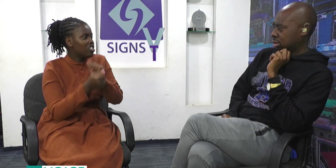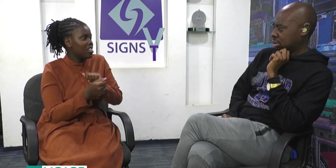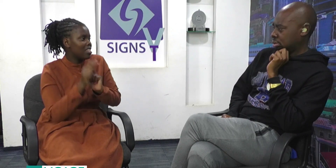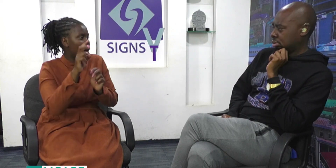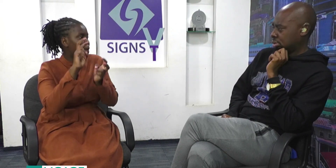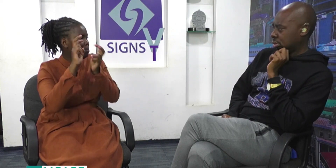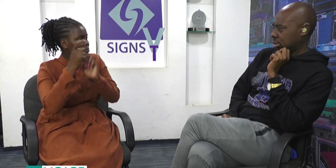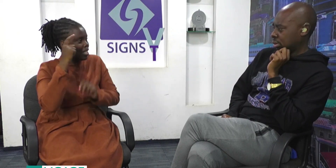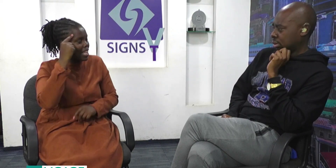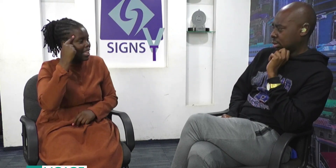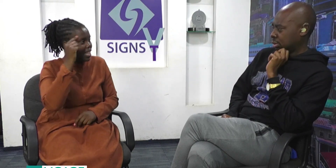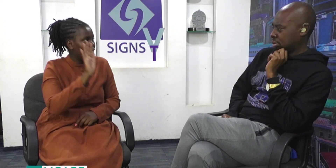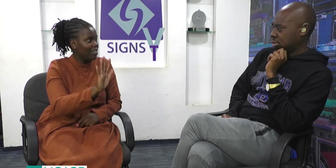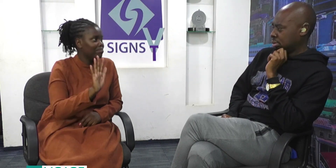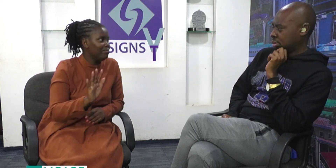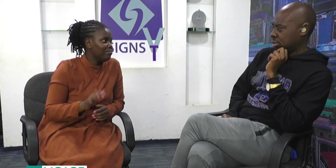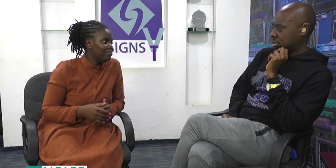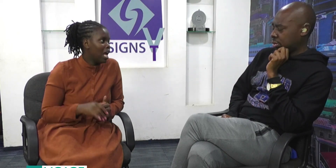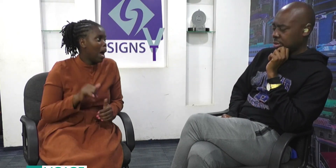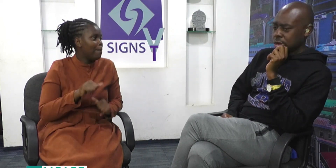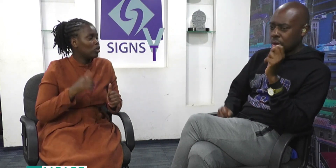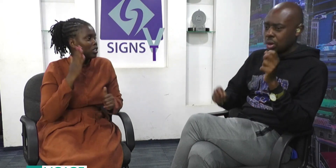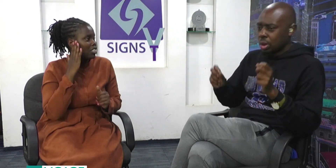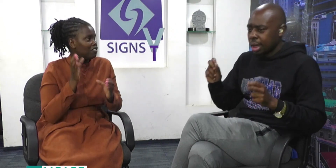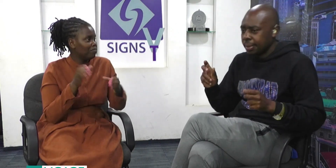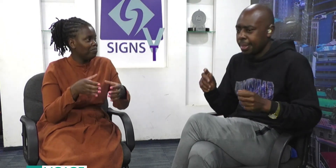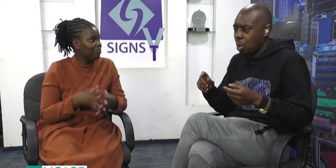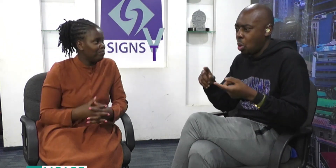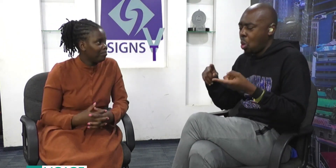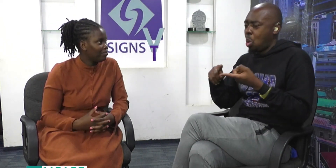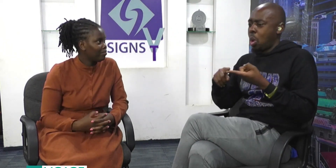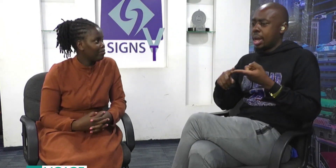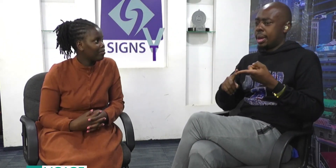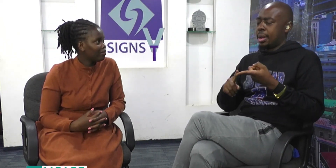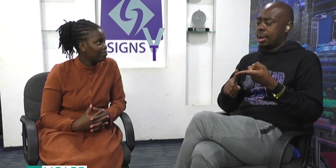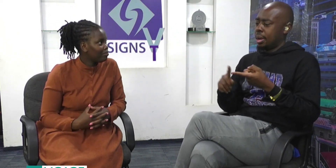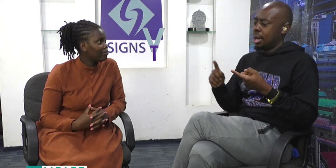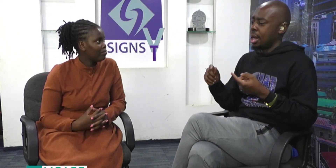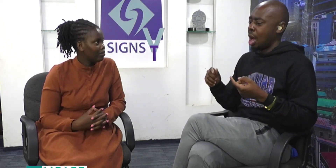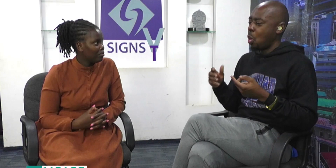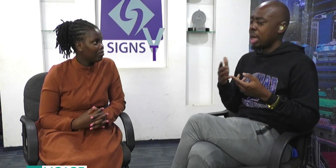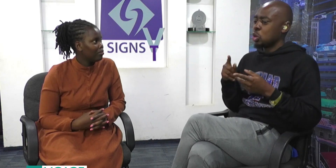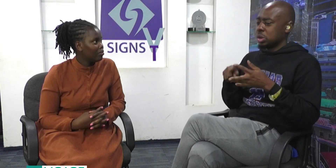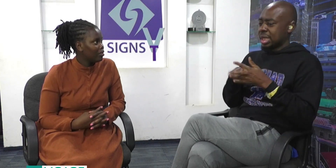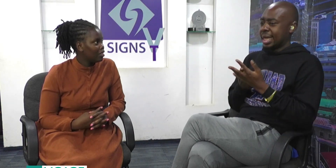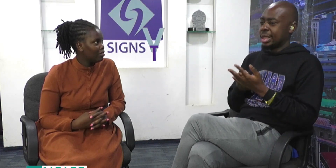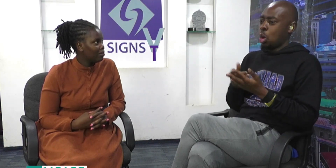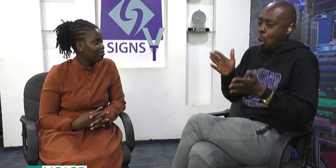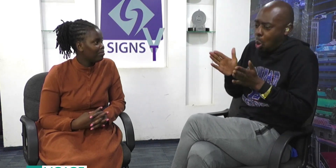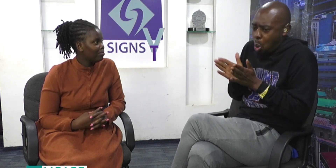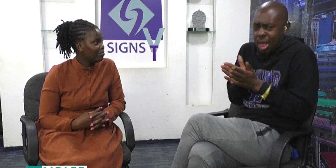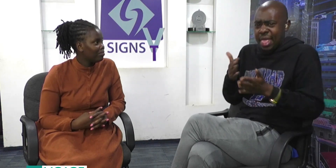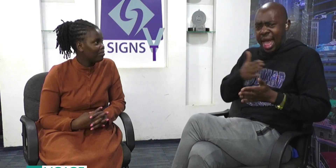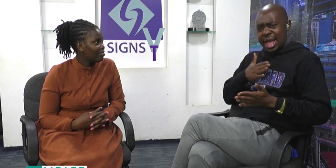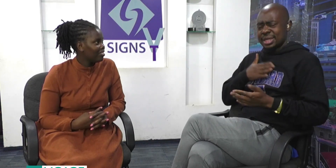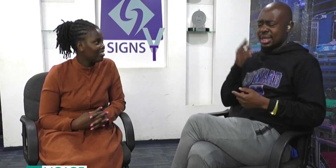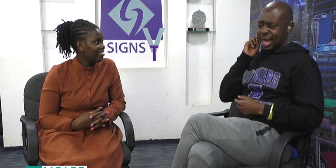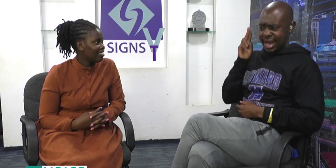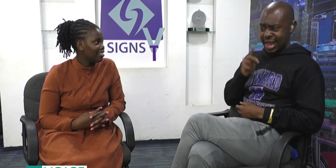And how can we change that mentality? Okay. The first one, I want to start